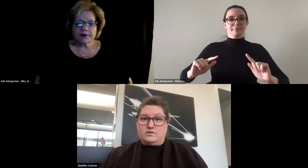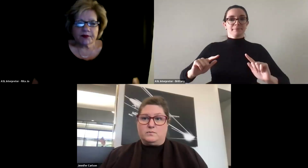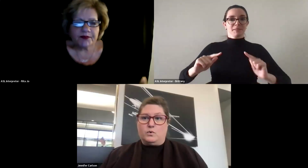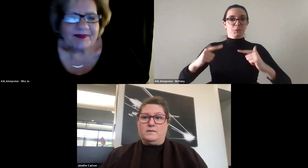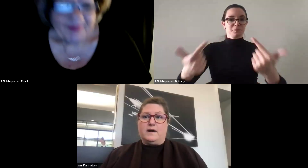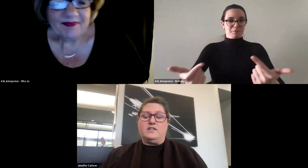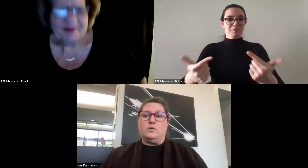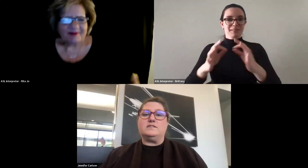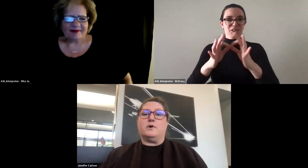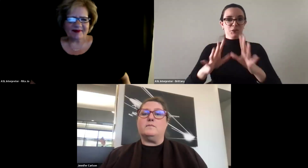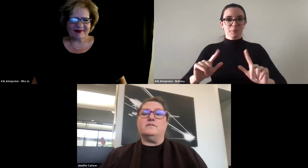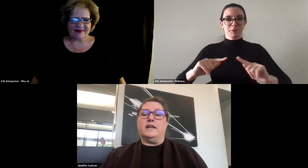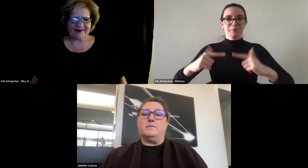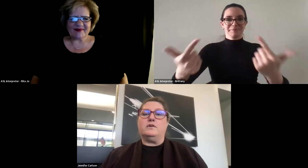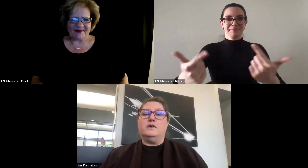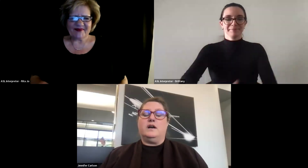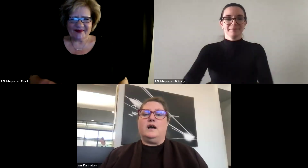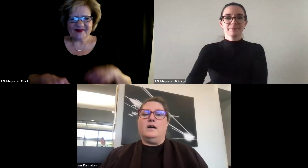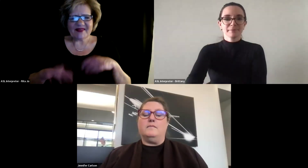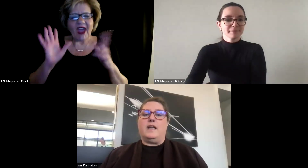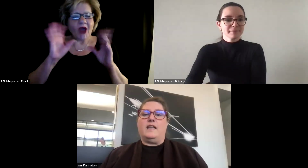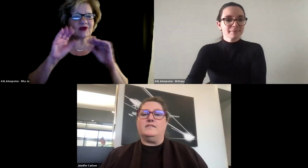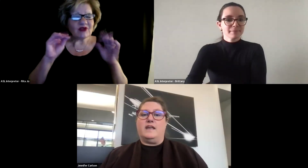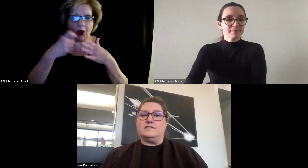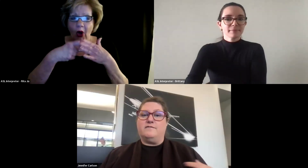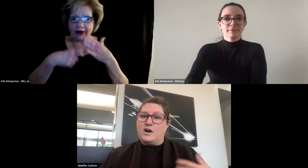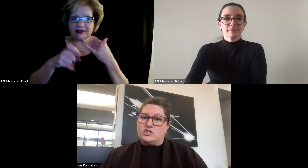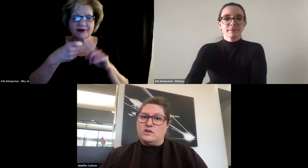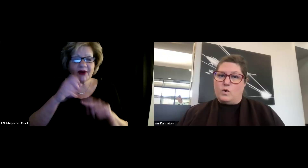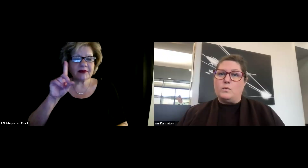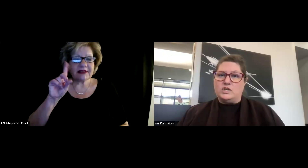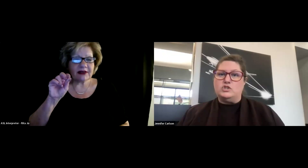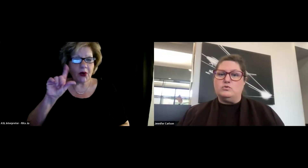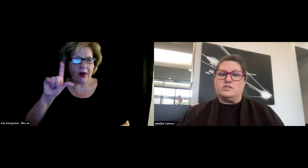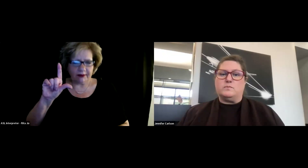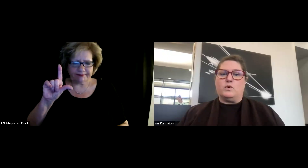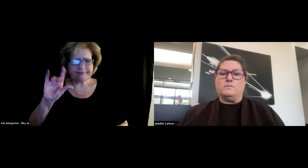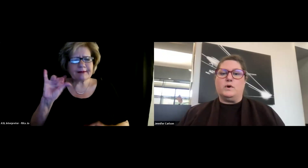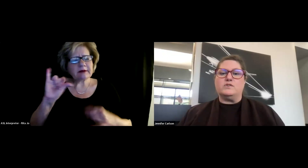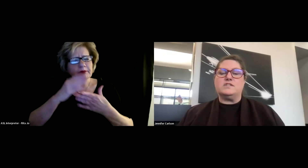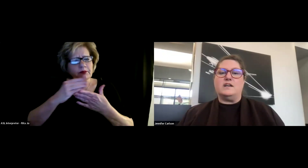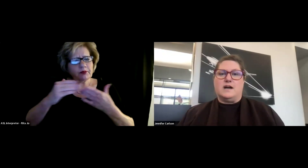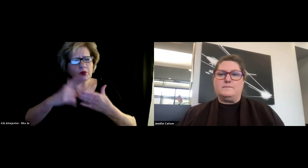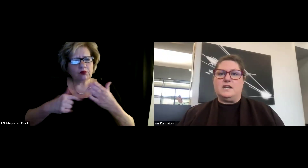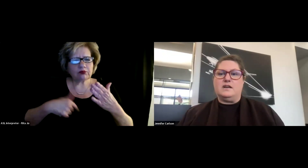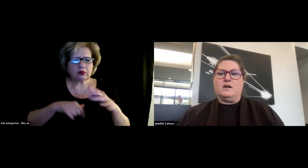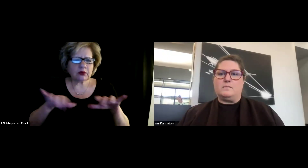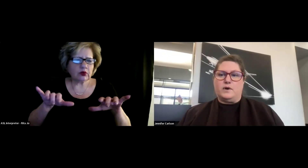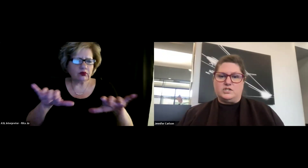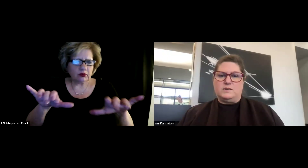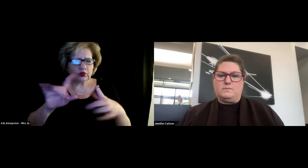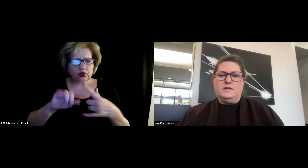cost. They're supported by the U.S. Department of Labor as a function of what we do to support employers